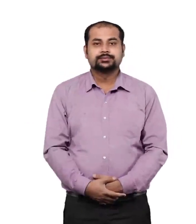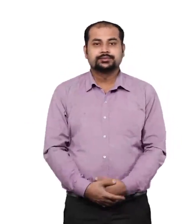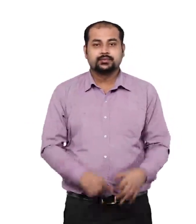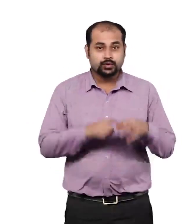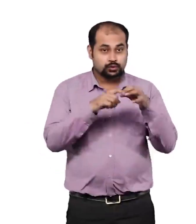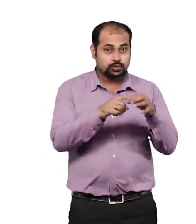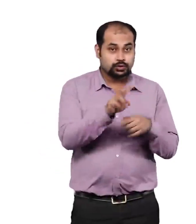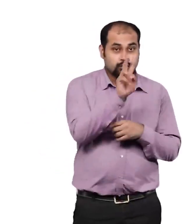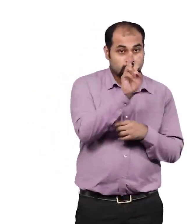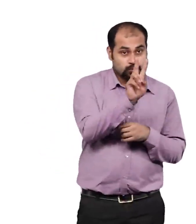Question 2.